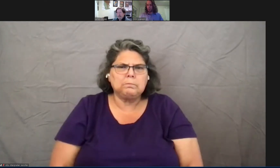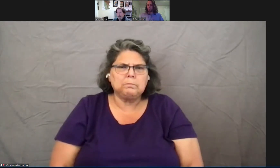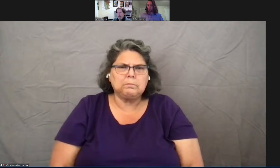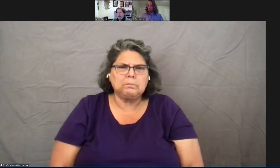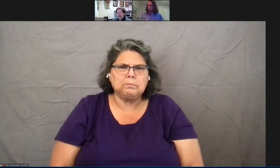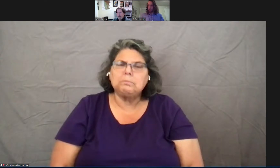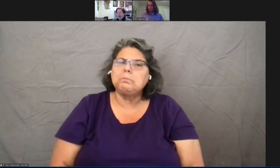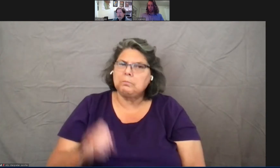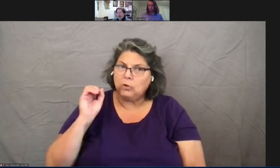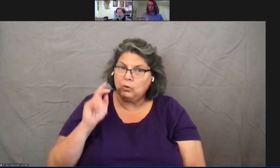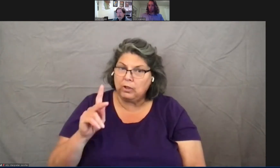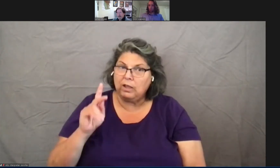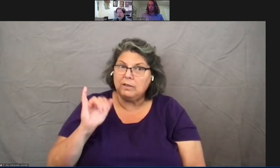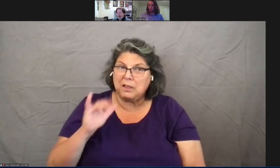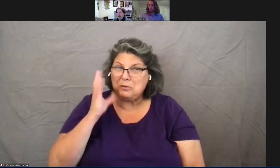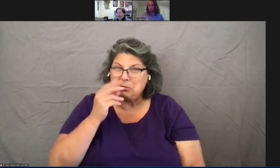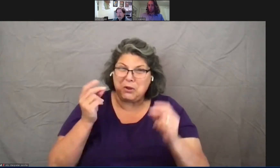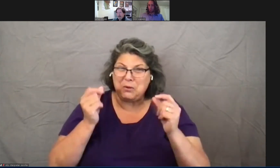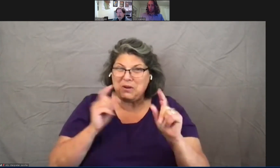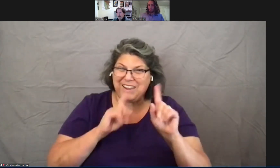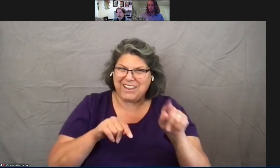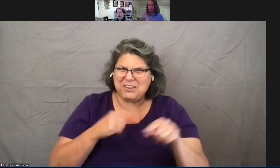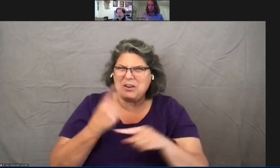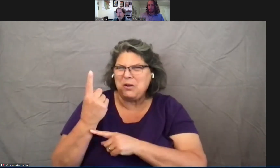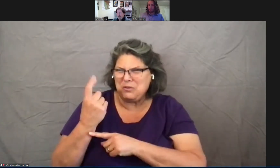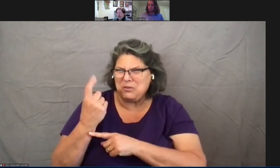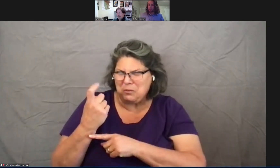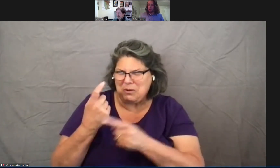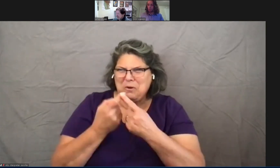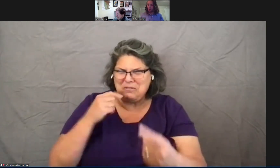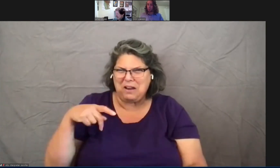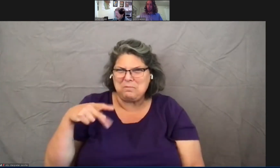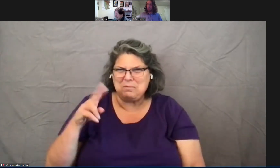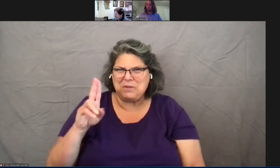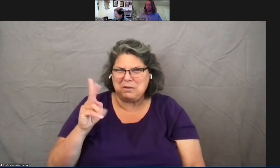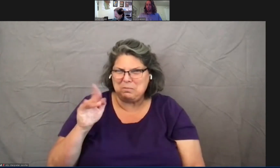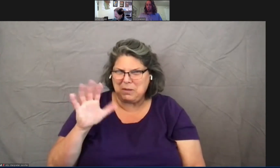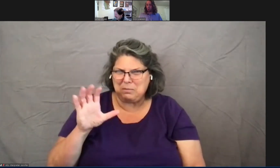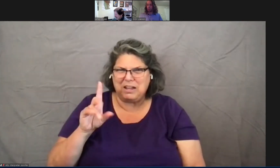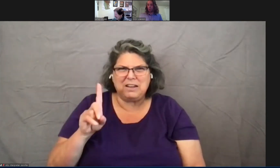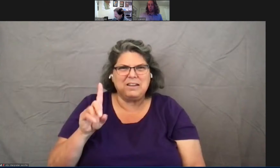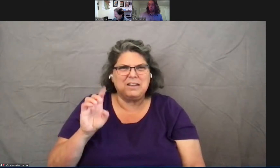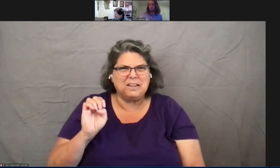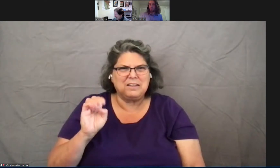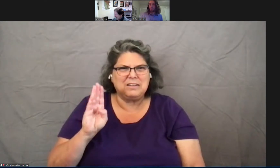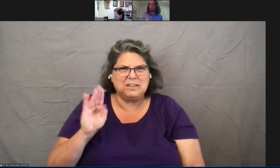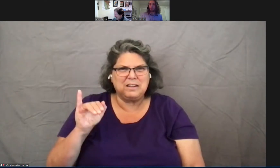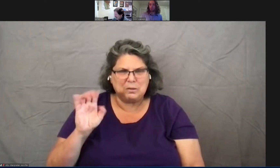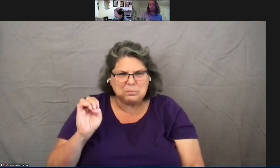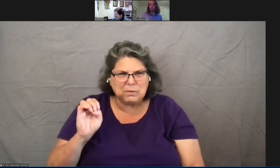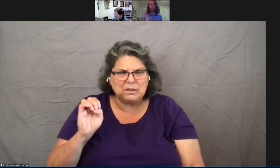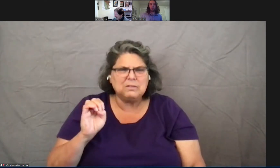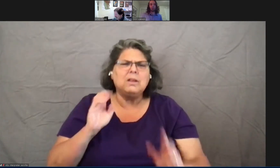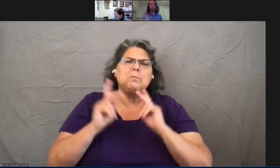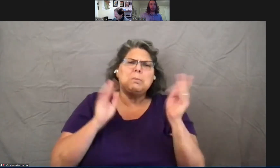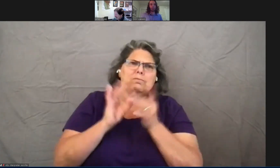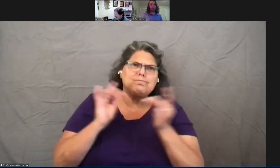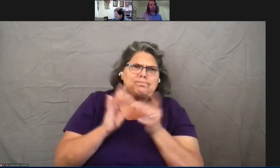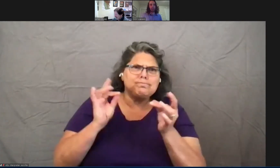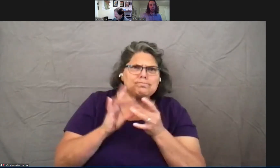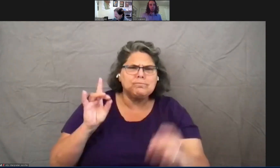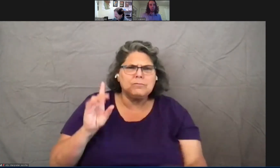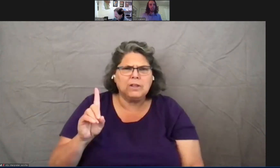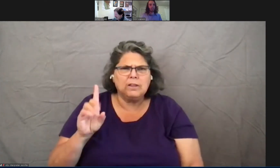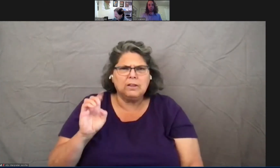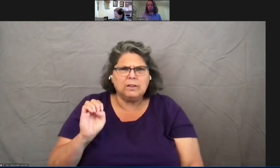Okay, that was a pretty quick answer. So let's do one more from the public, Sure. from Debbie. With all the talk about the Delta being the cause of more